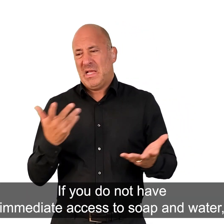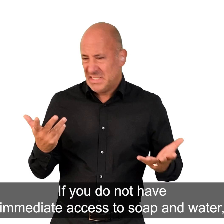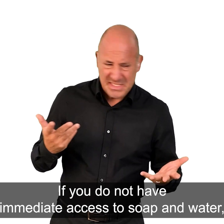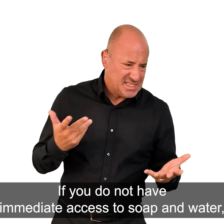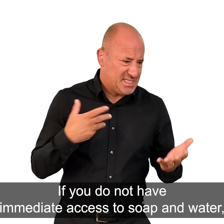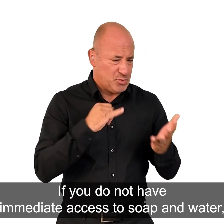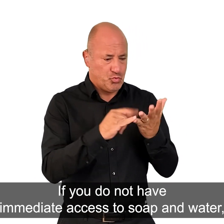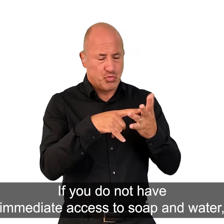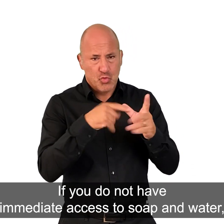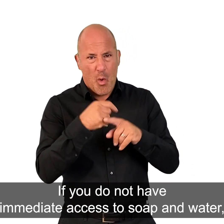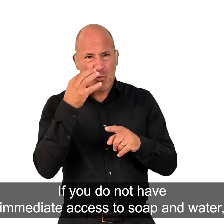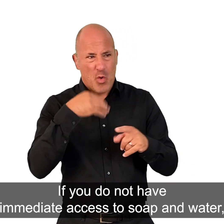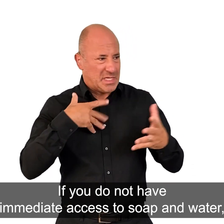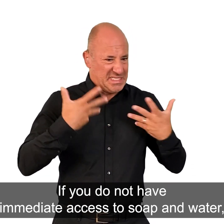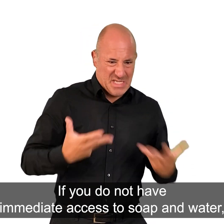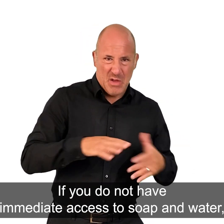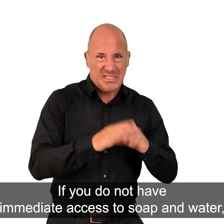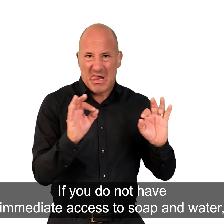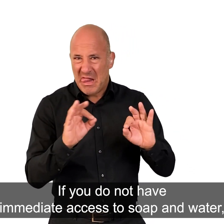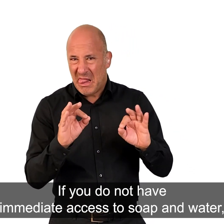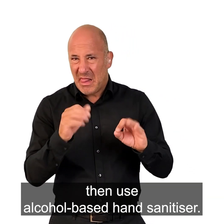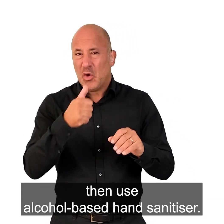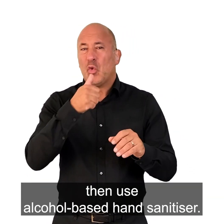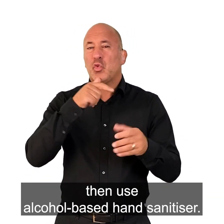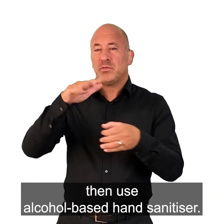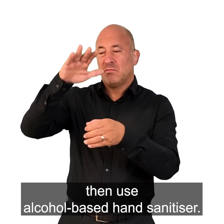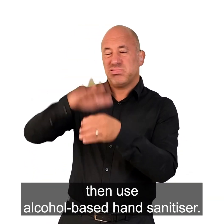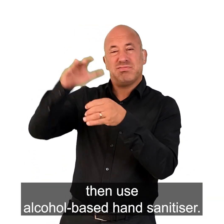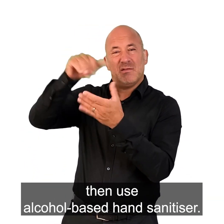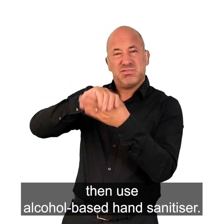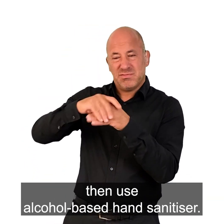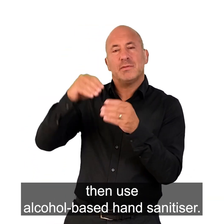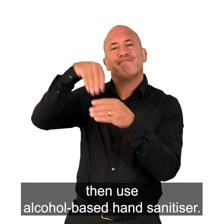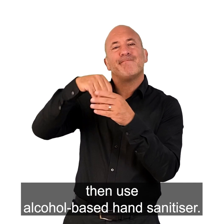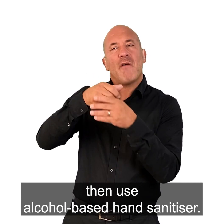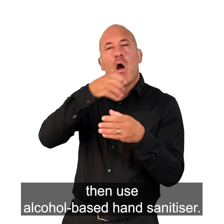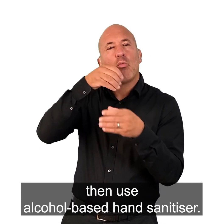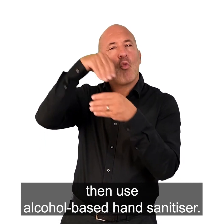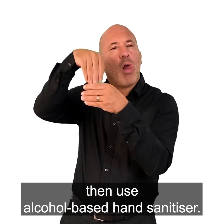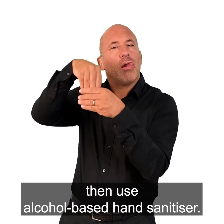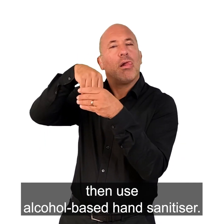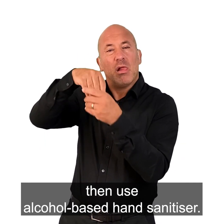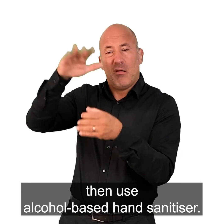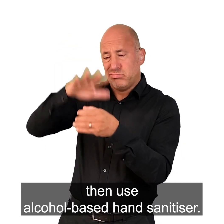If you do not have immediate access to soap and water, then use alcohol-based hand sanitizer.